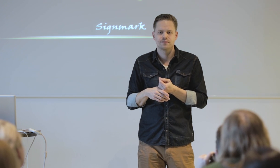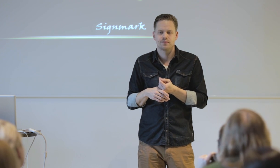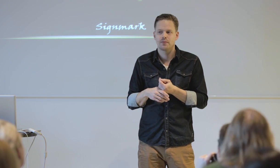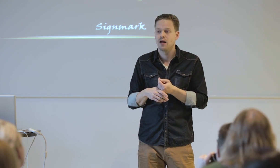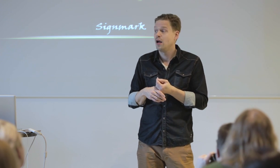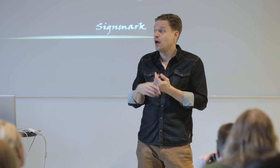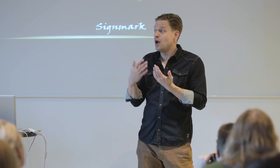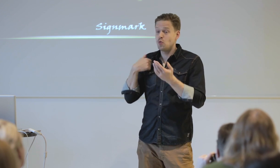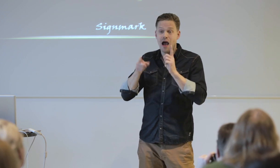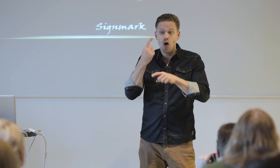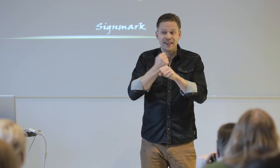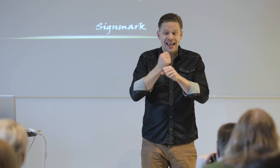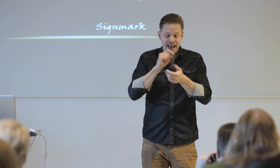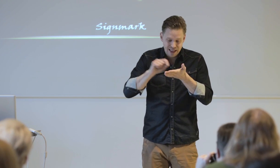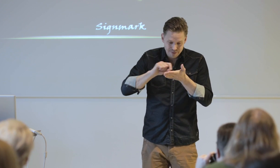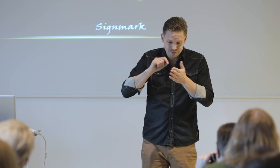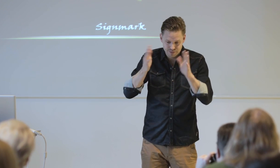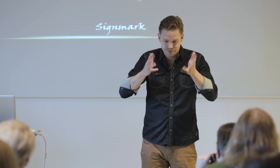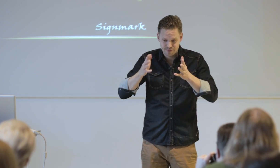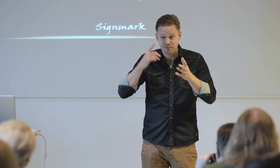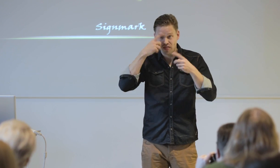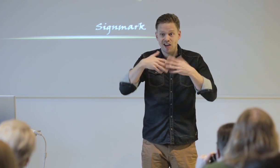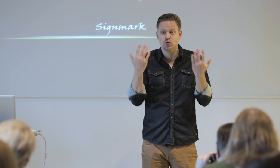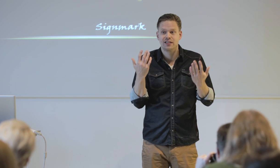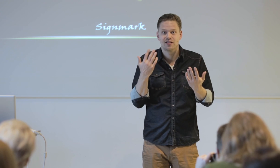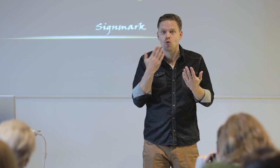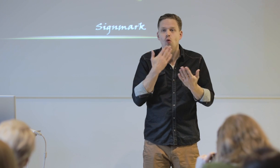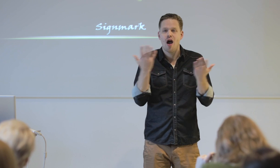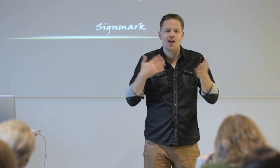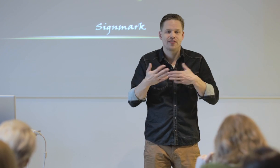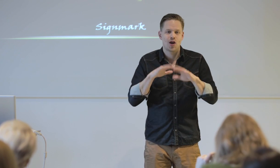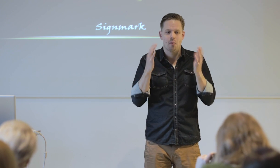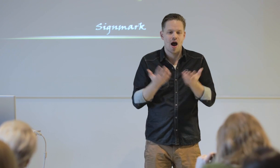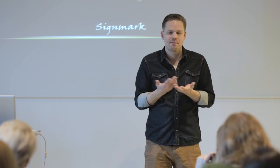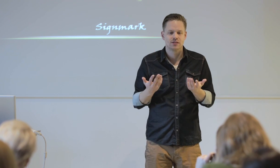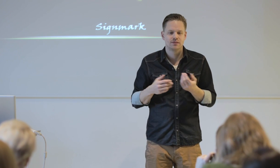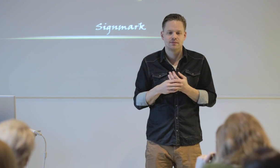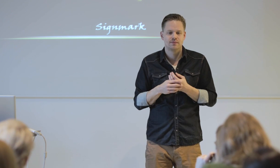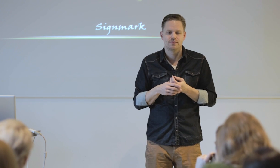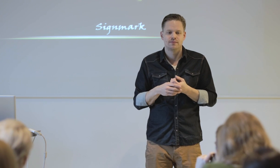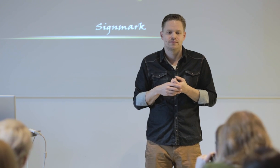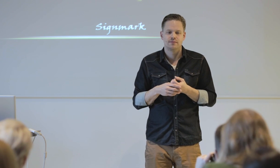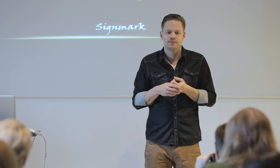languages. So I started doing the rhymes. And I realized that nobody in the world has done